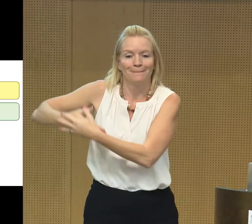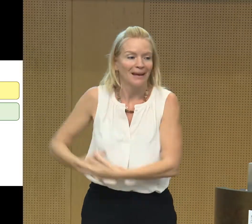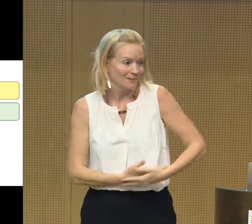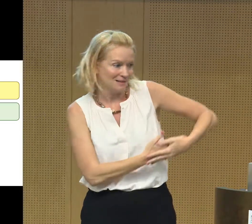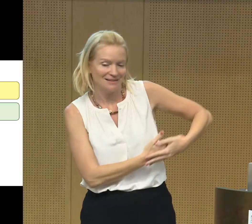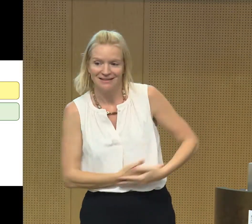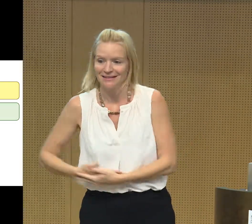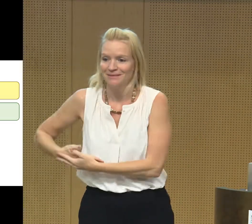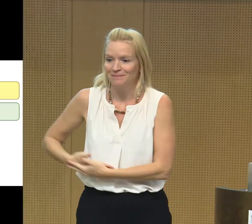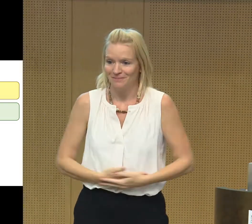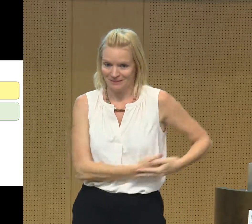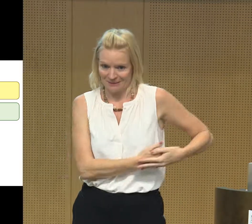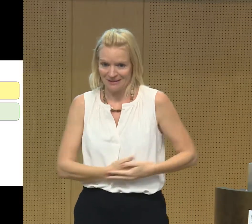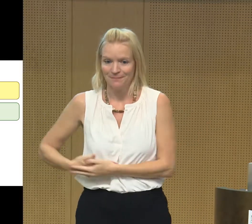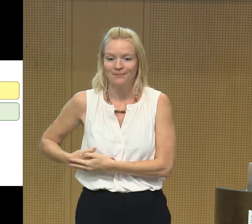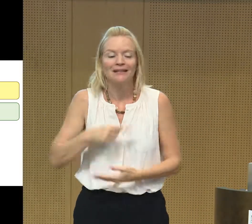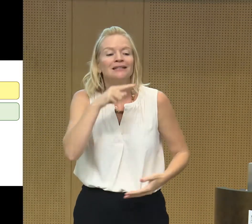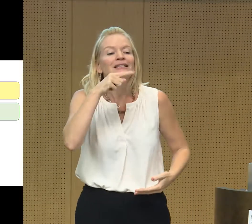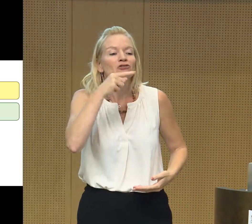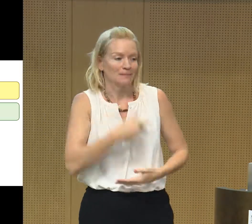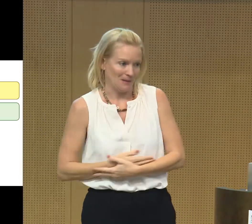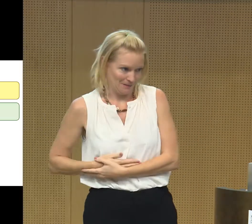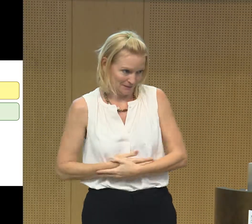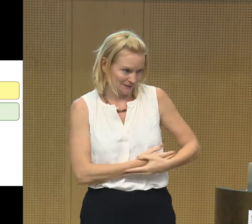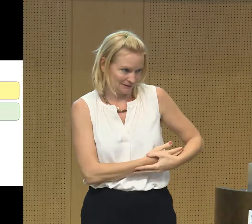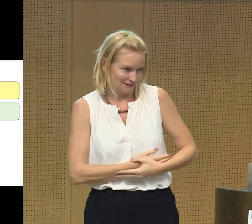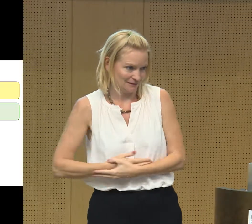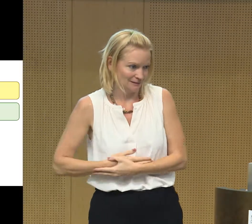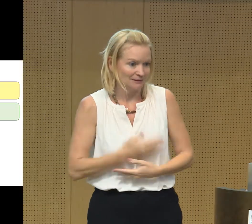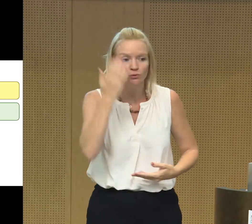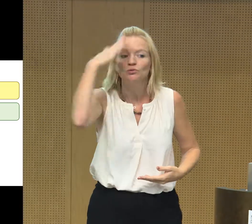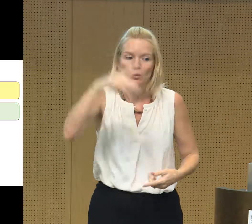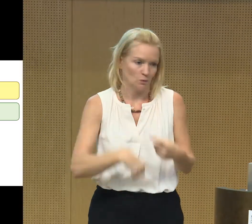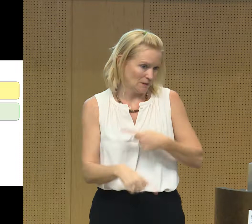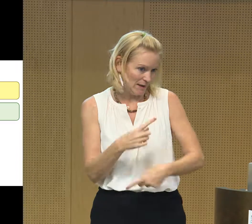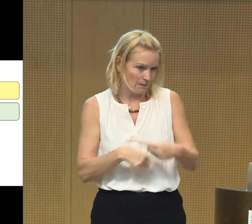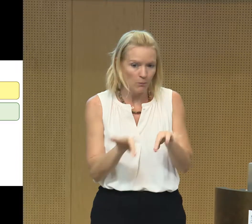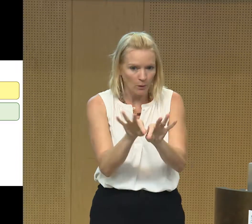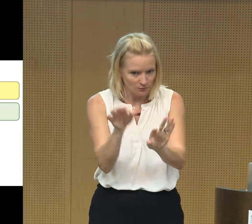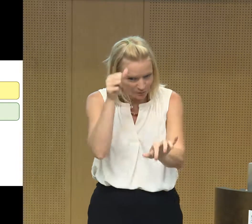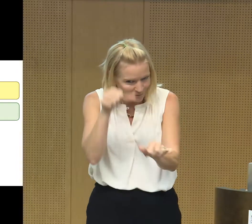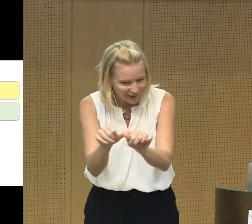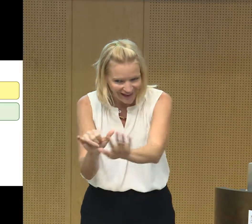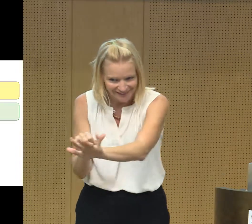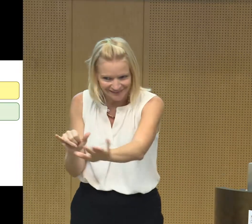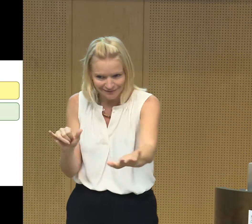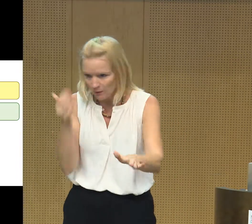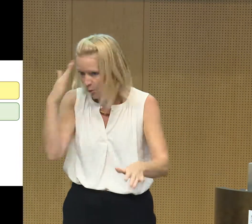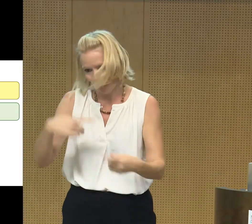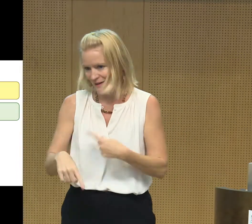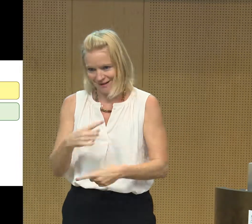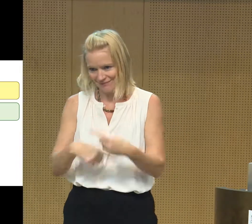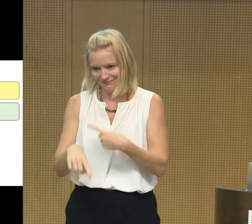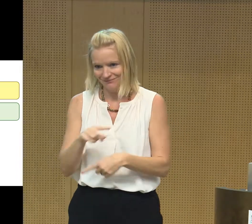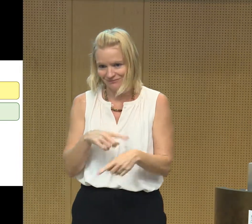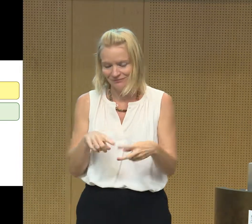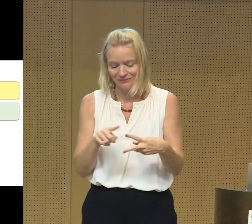And they both relate to infants and babies. And these are babies who can hear, that do not know sign language. So those are important parameters.